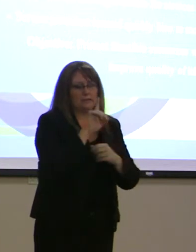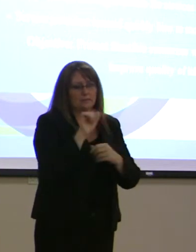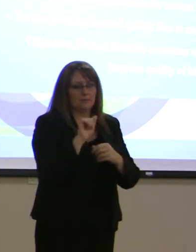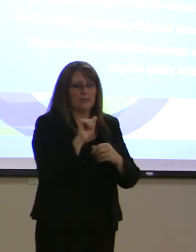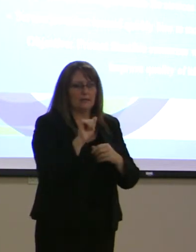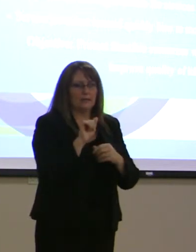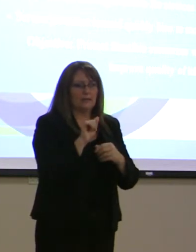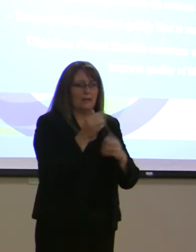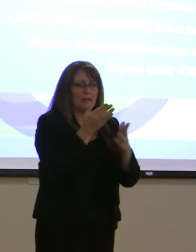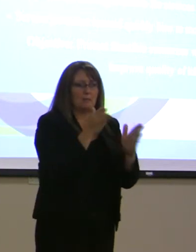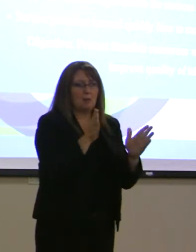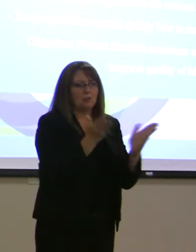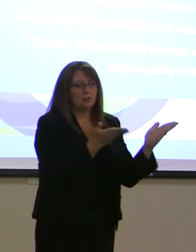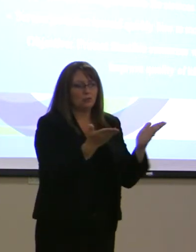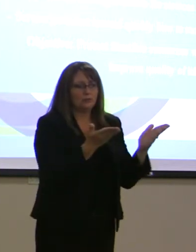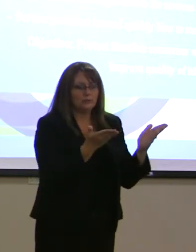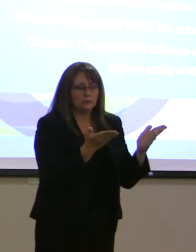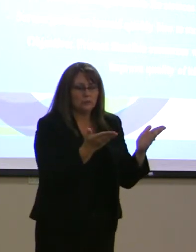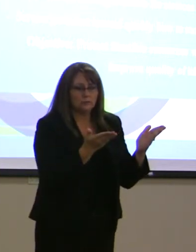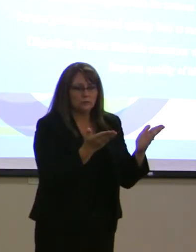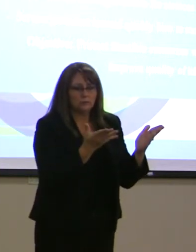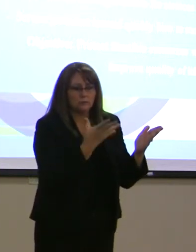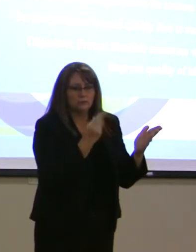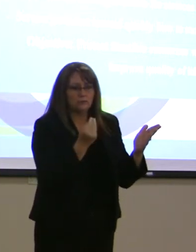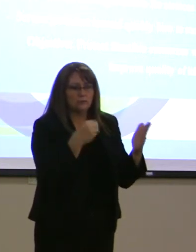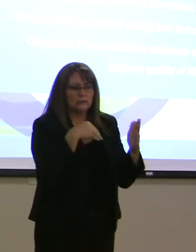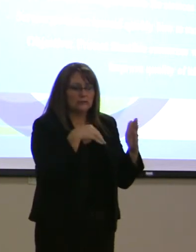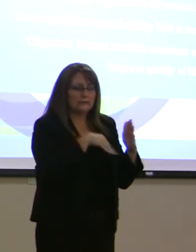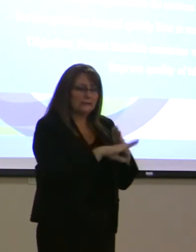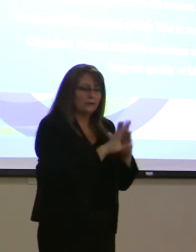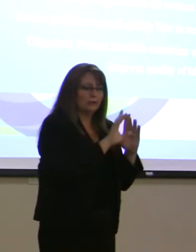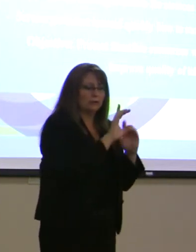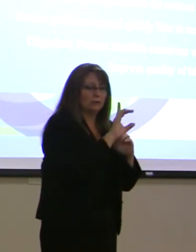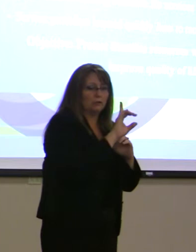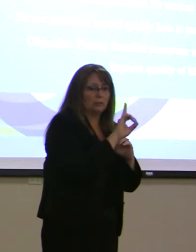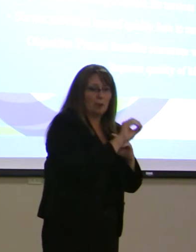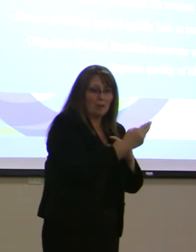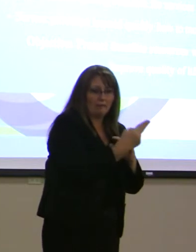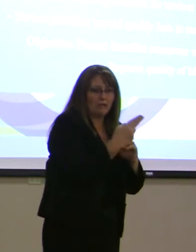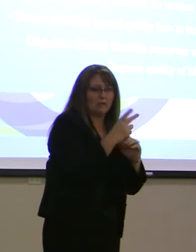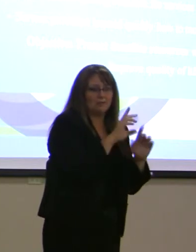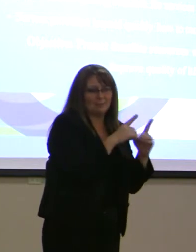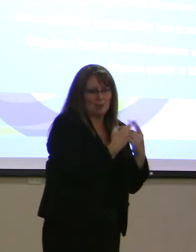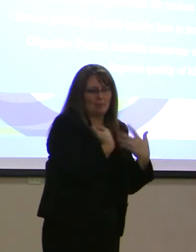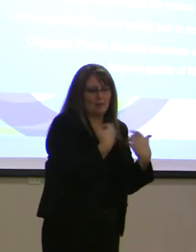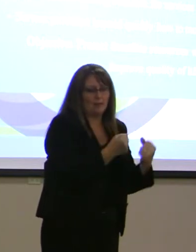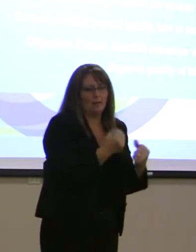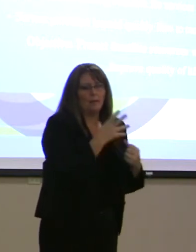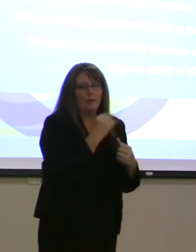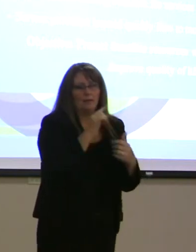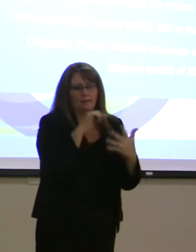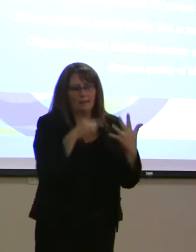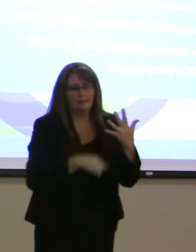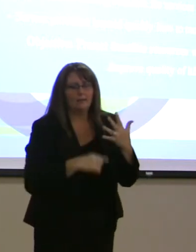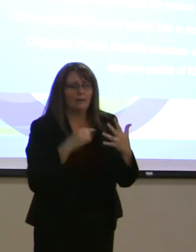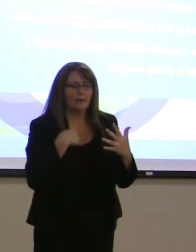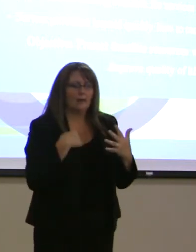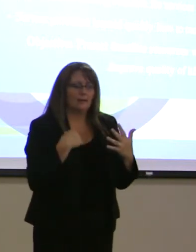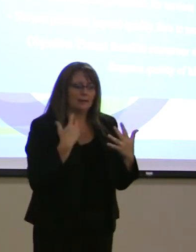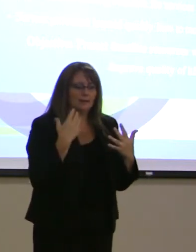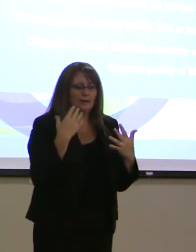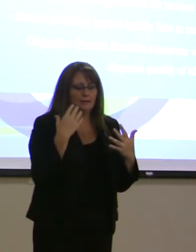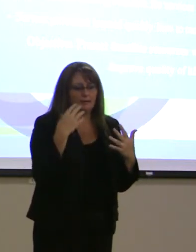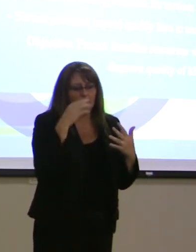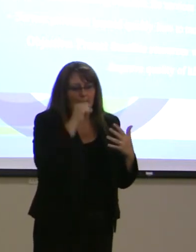The public servants that are not in the Department of Health or Education or the normal, I suppose,